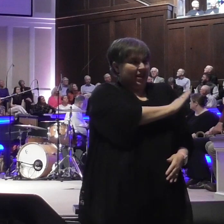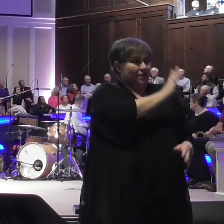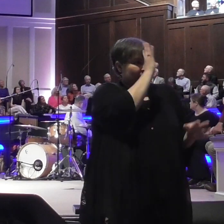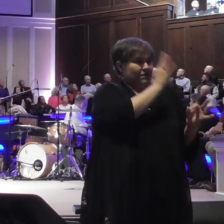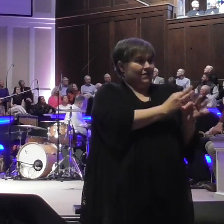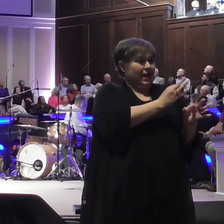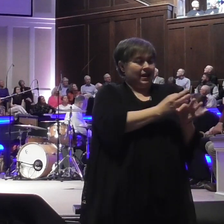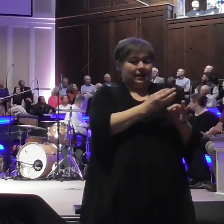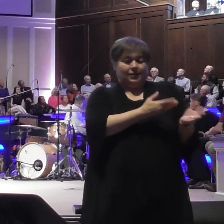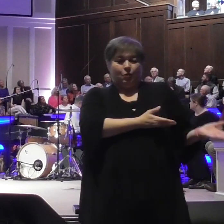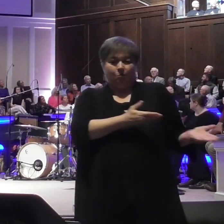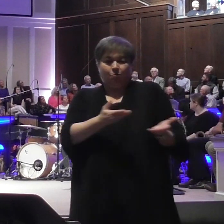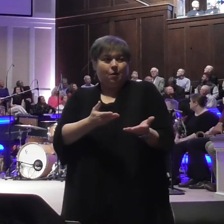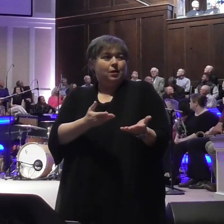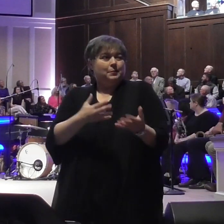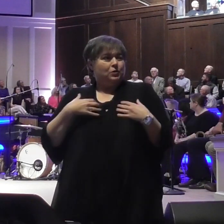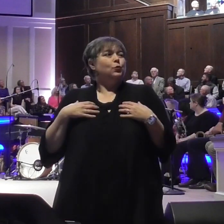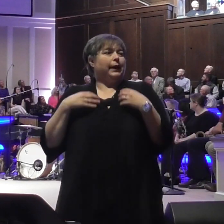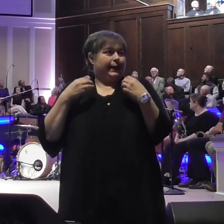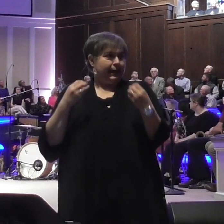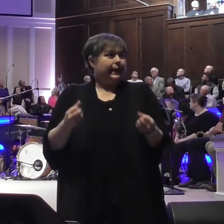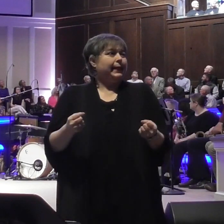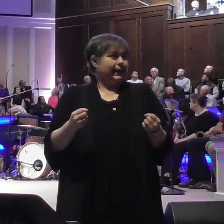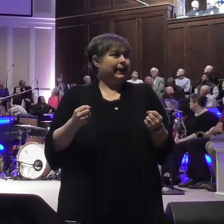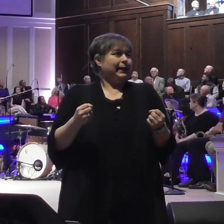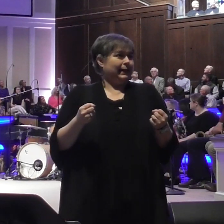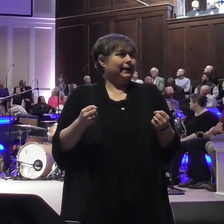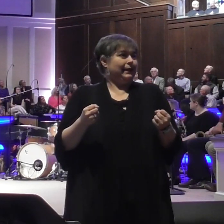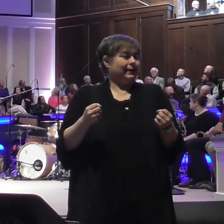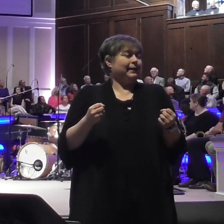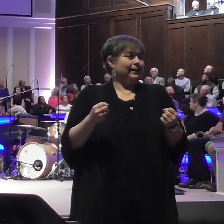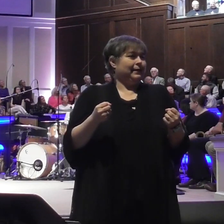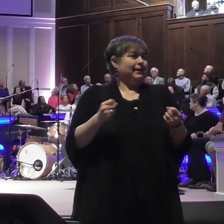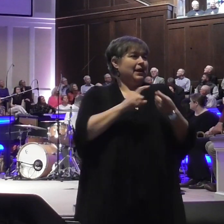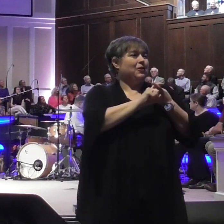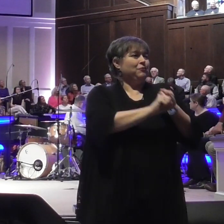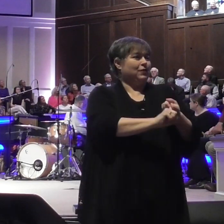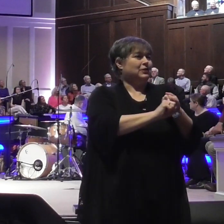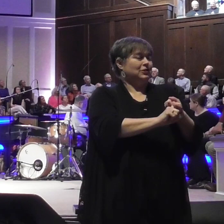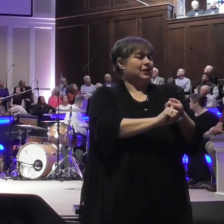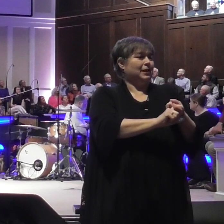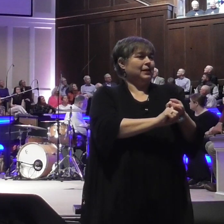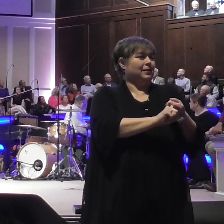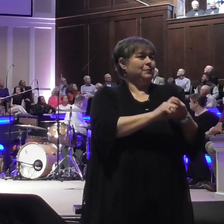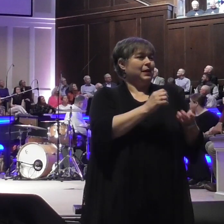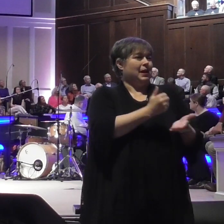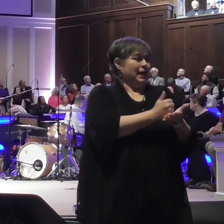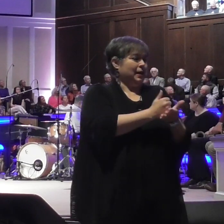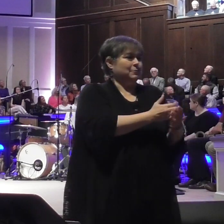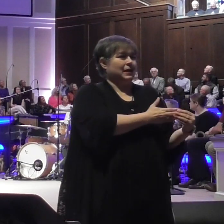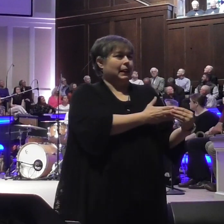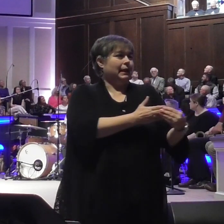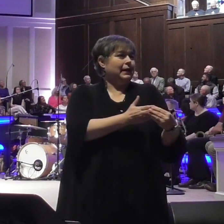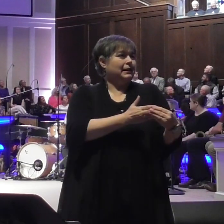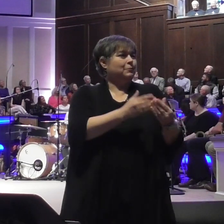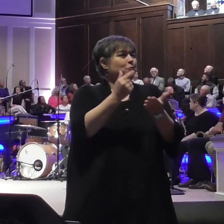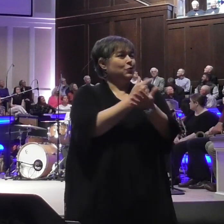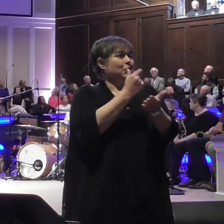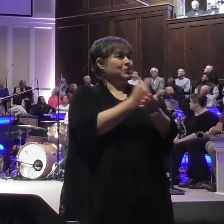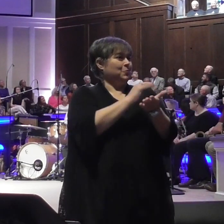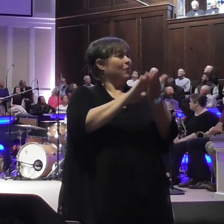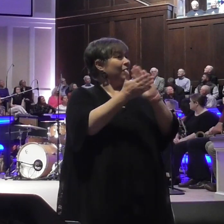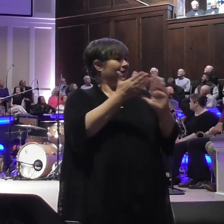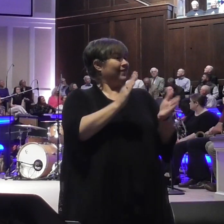about healing. And it was that friendship that brought about that man's forgiveness in Luke's gospel. And that's this picture today.